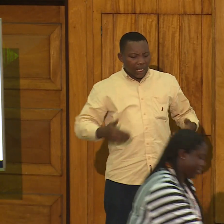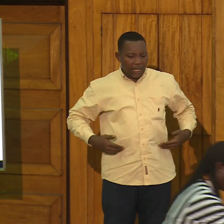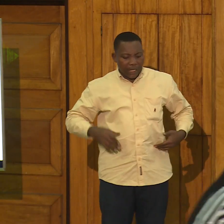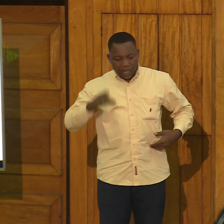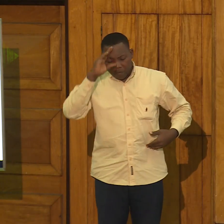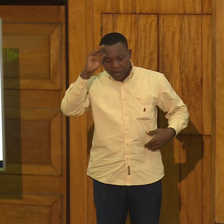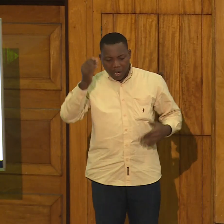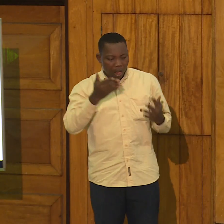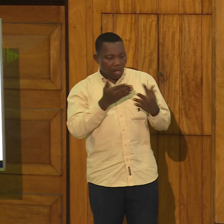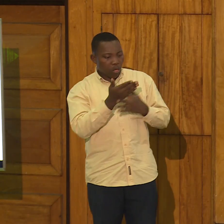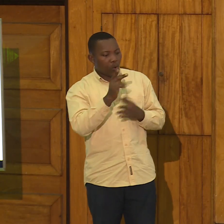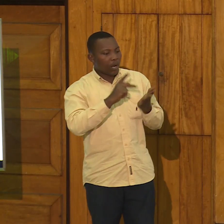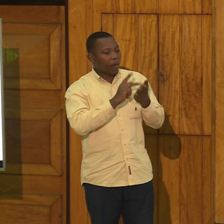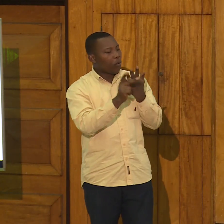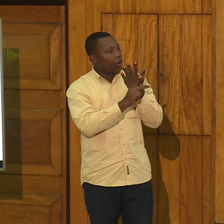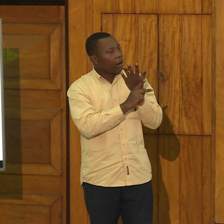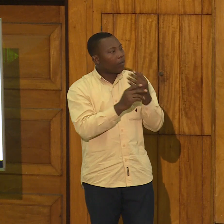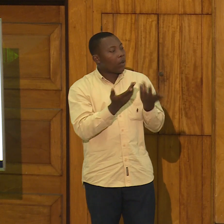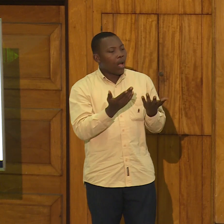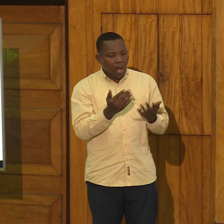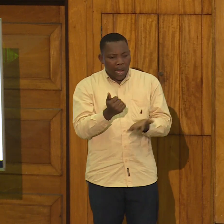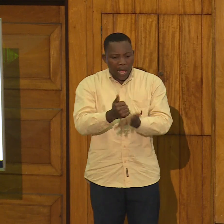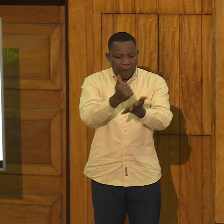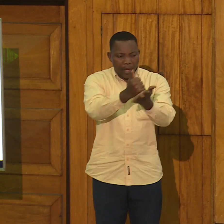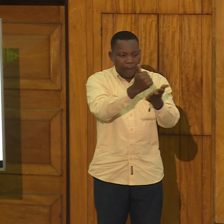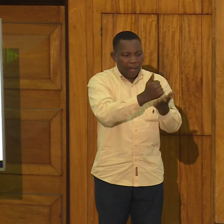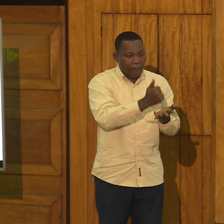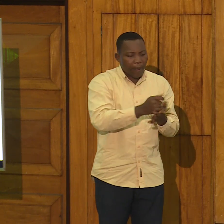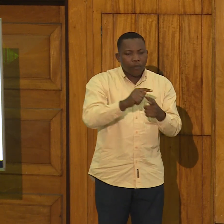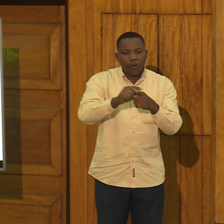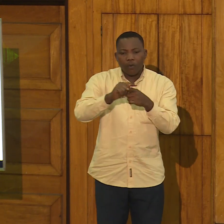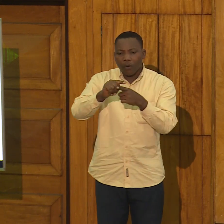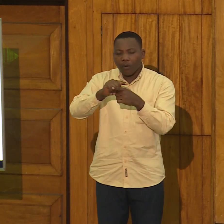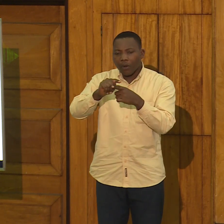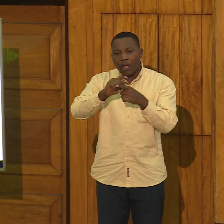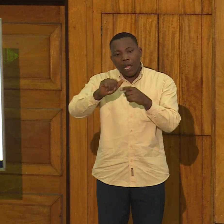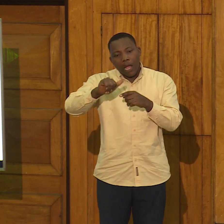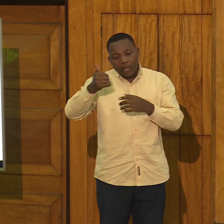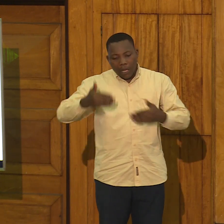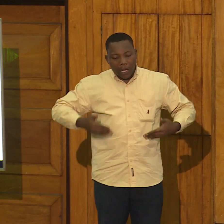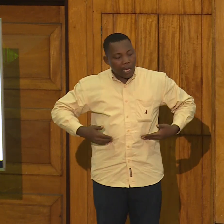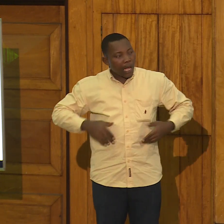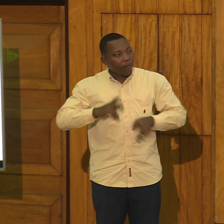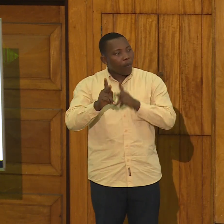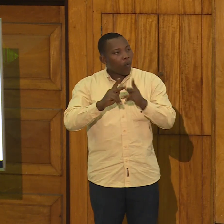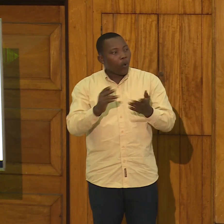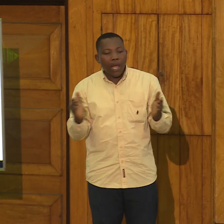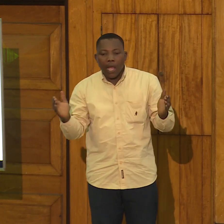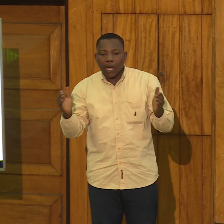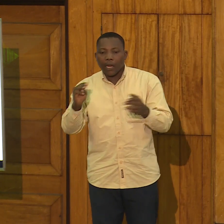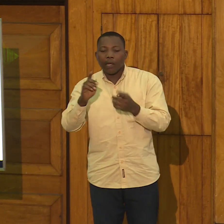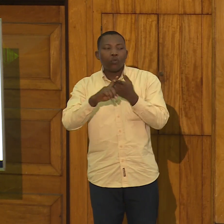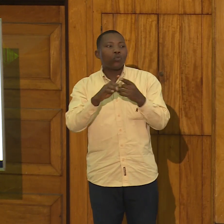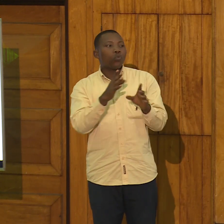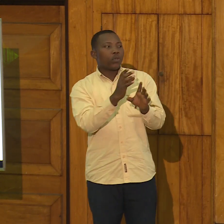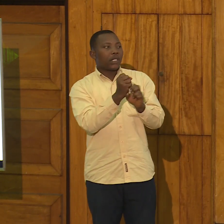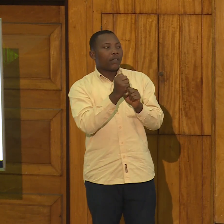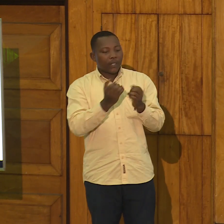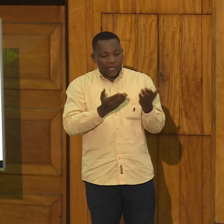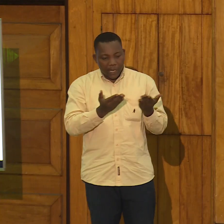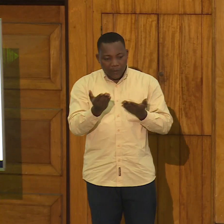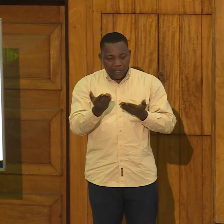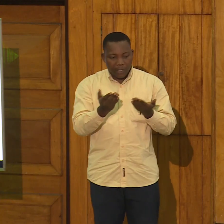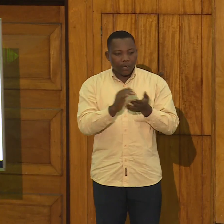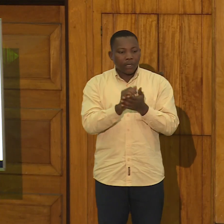program, and now he's actually mentoring other young people and encouraging them to also receive services and making sure that they